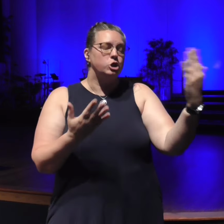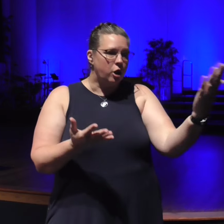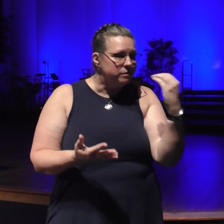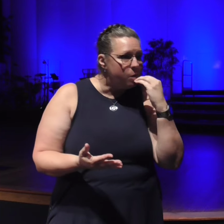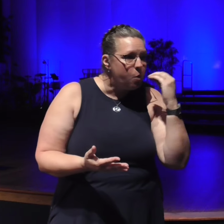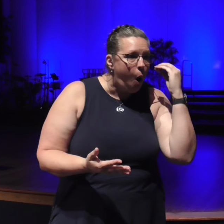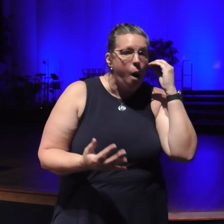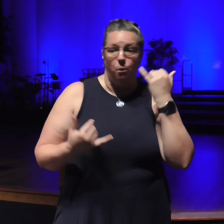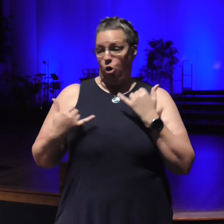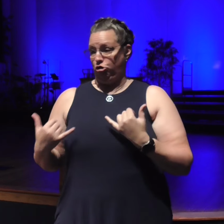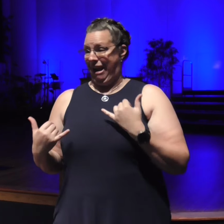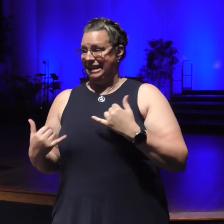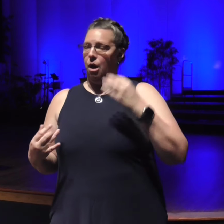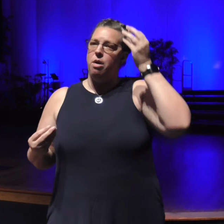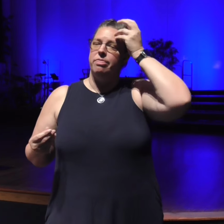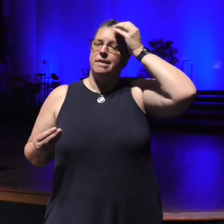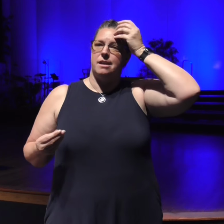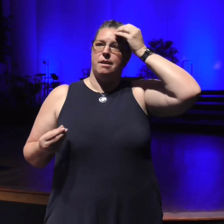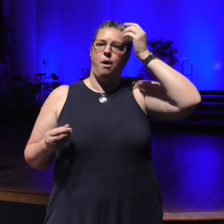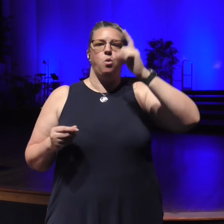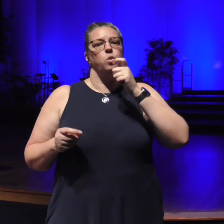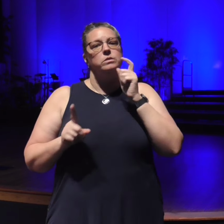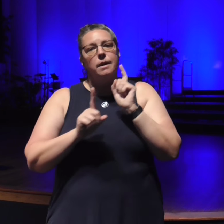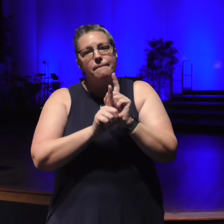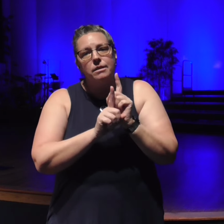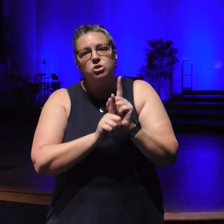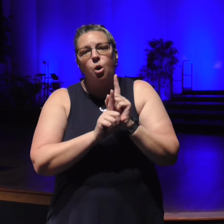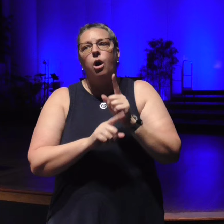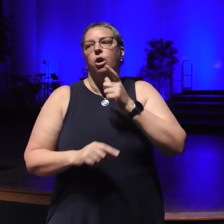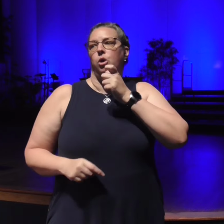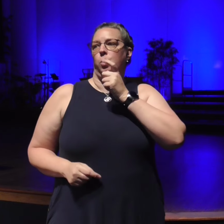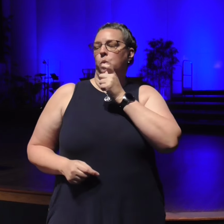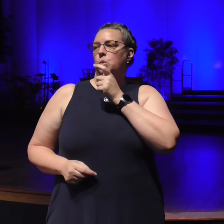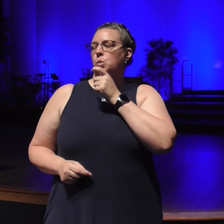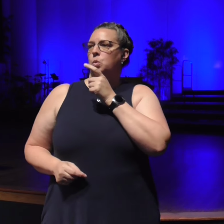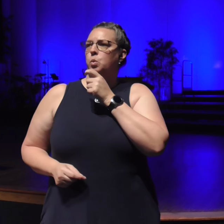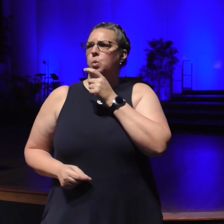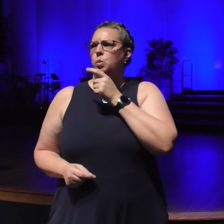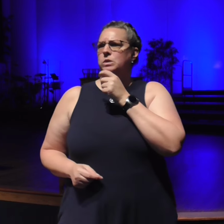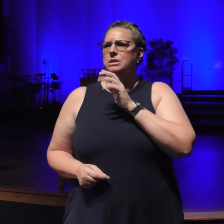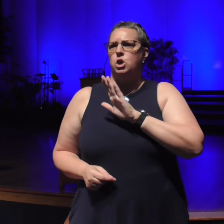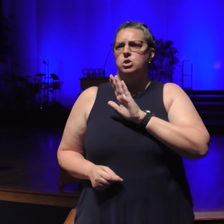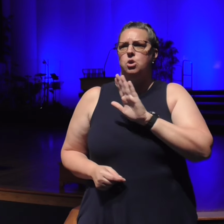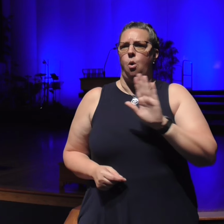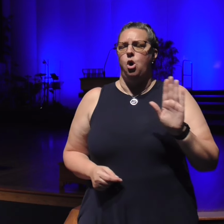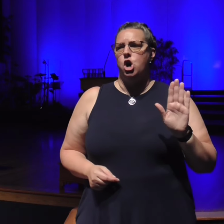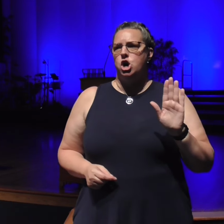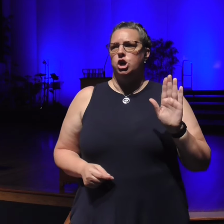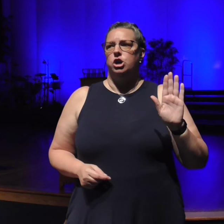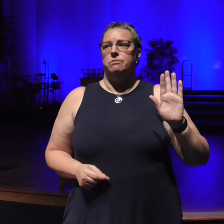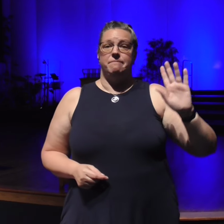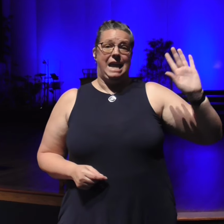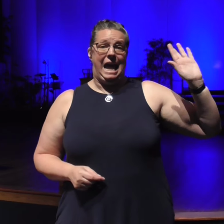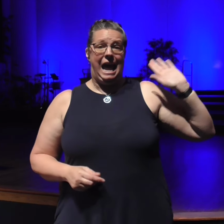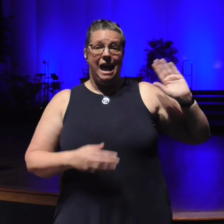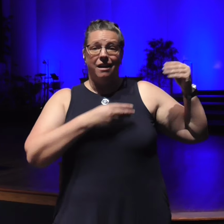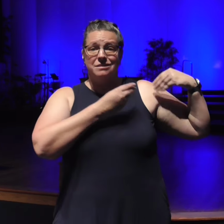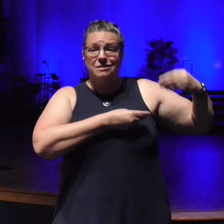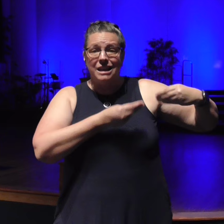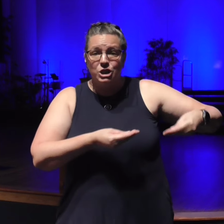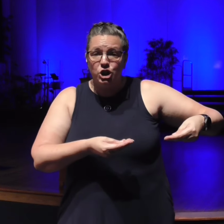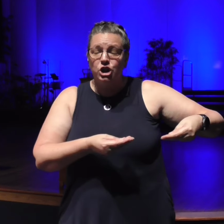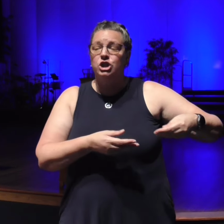it, who's a mentor, or maybe one of your ancestors